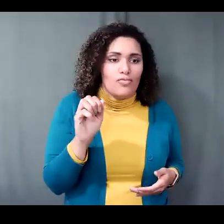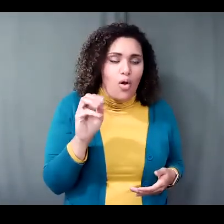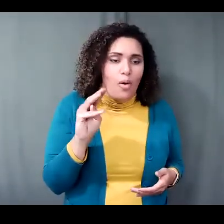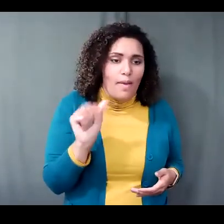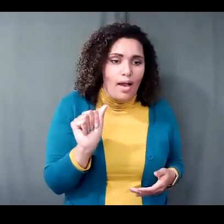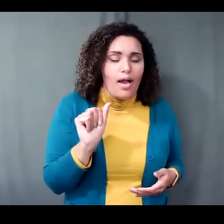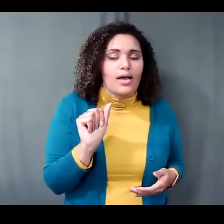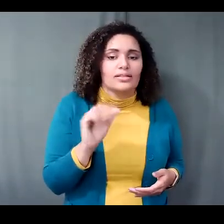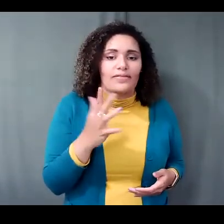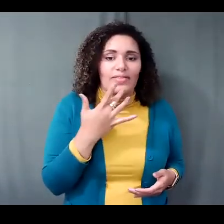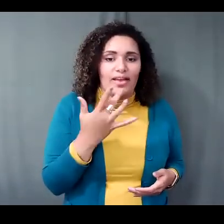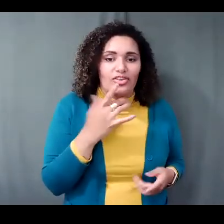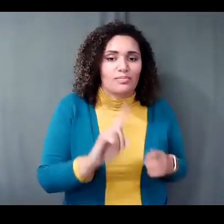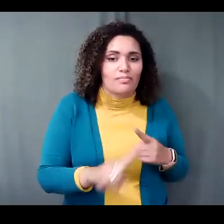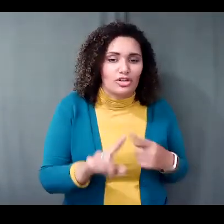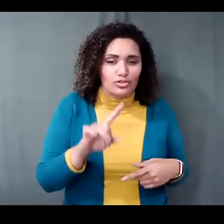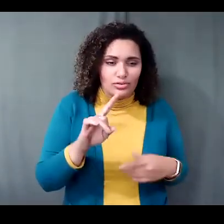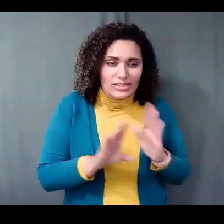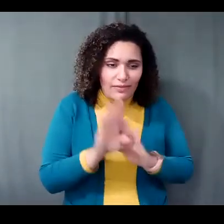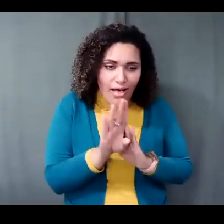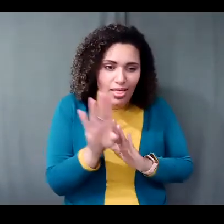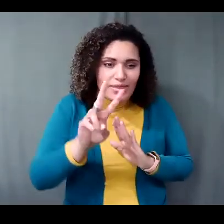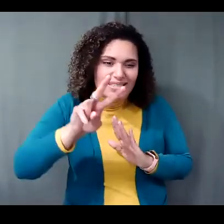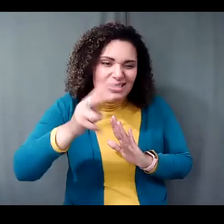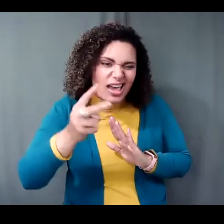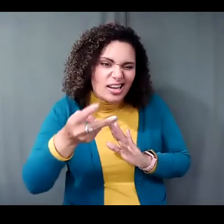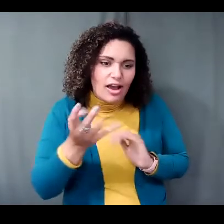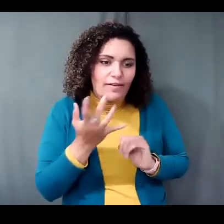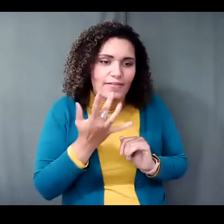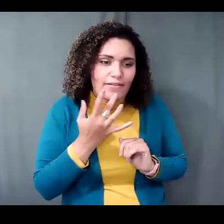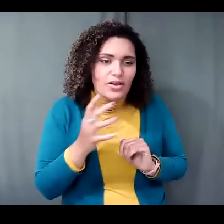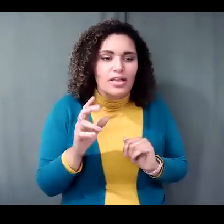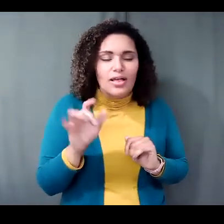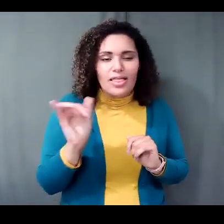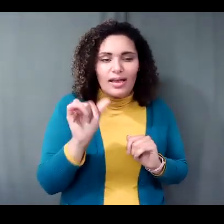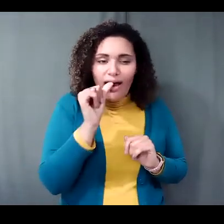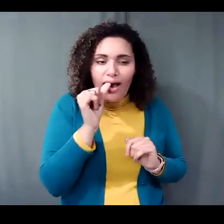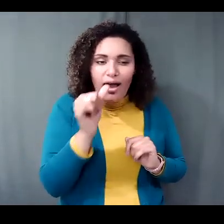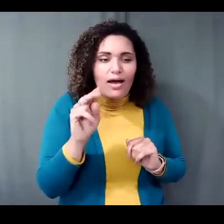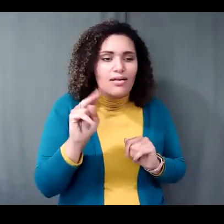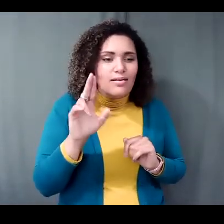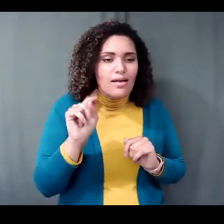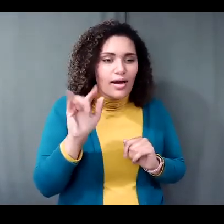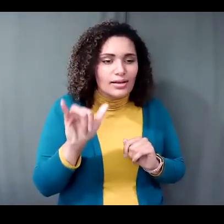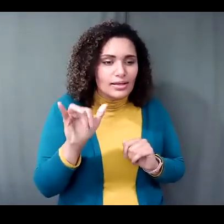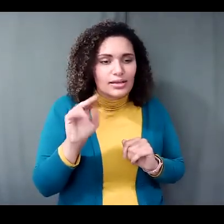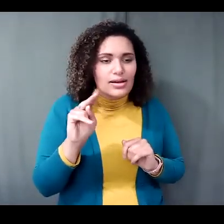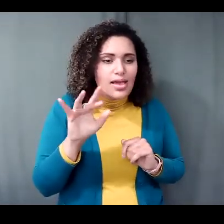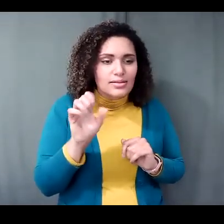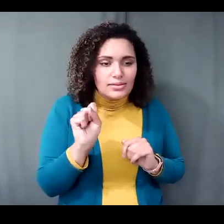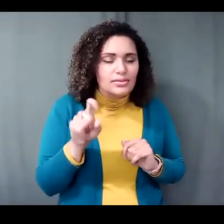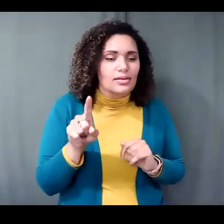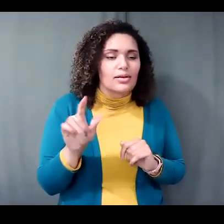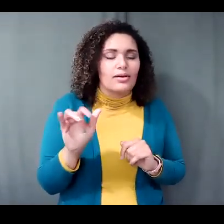but you develop these secondary flavors, this sort of nuttiness that you can get out of this wine, or the sort